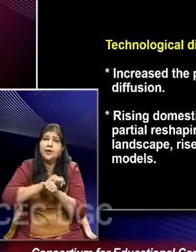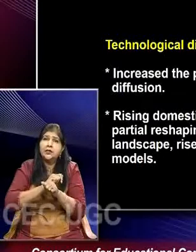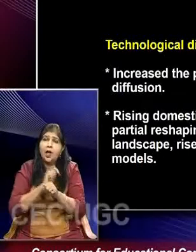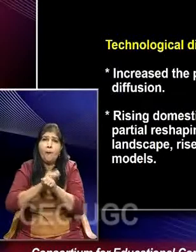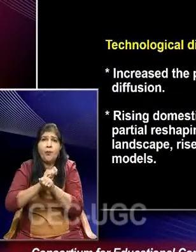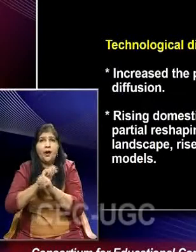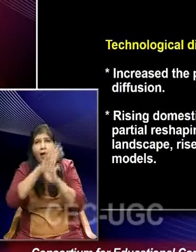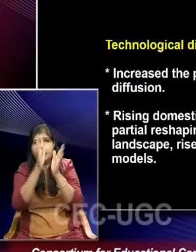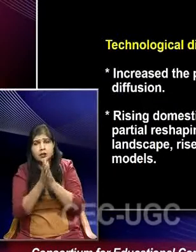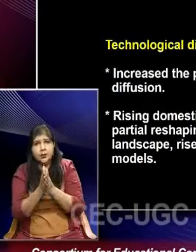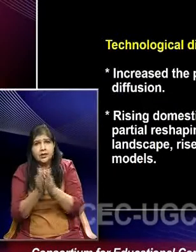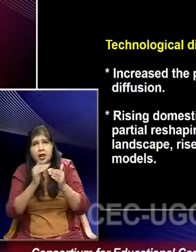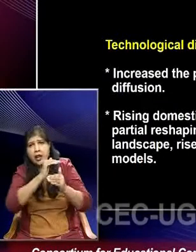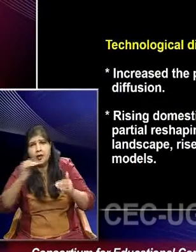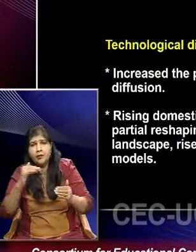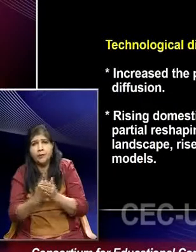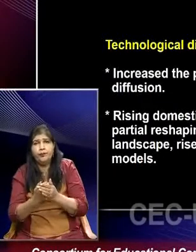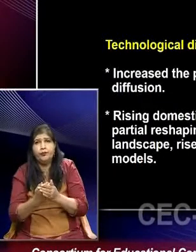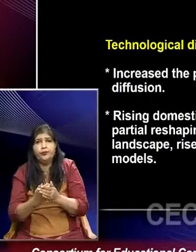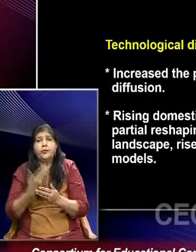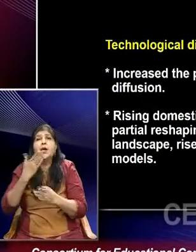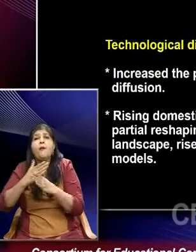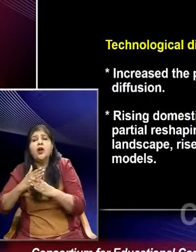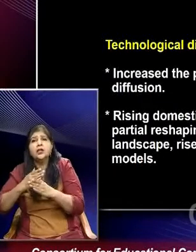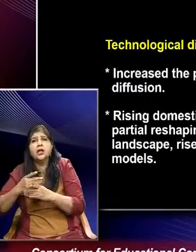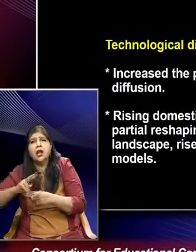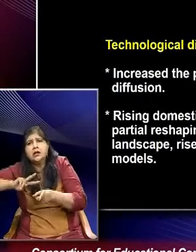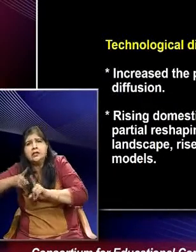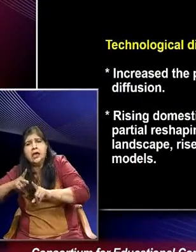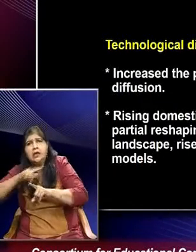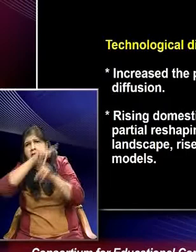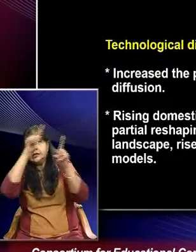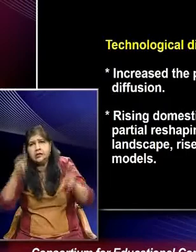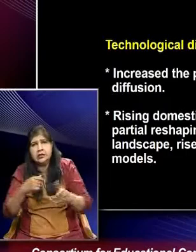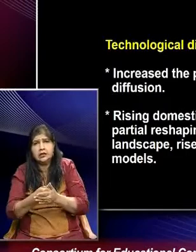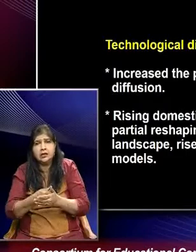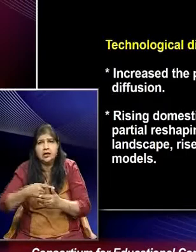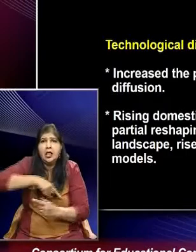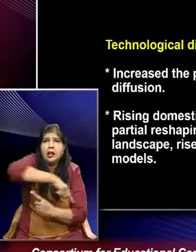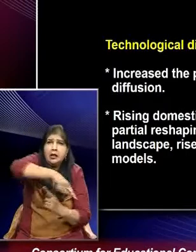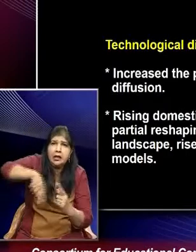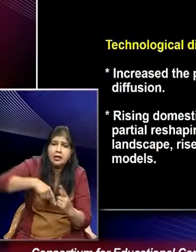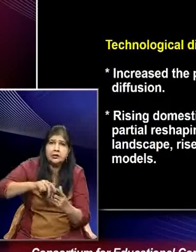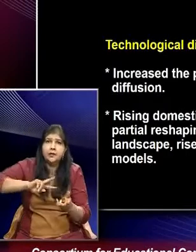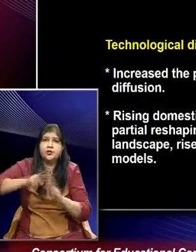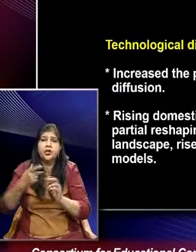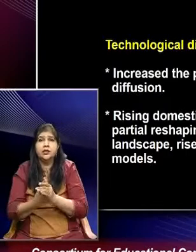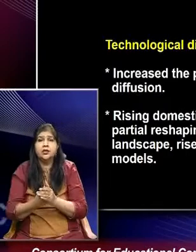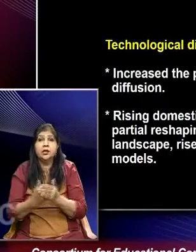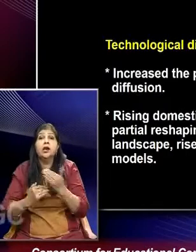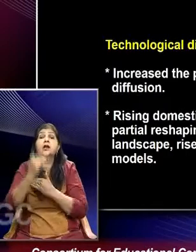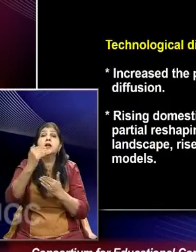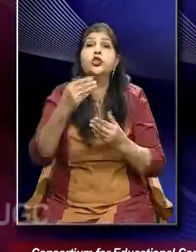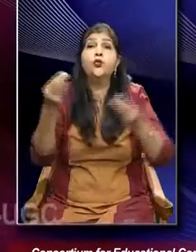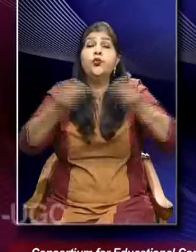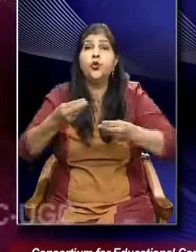productivity levels, partial reshaping of innovation landscape, rise of new